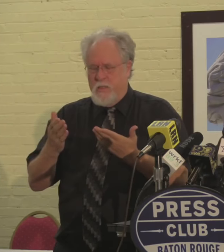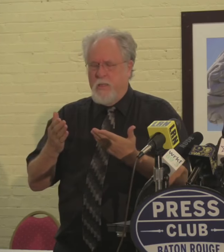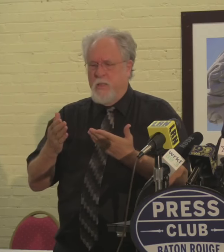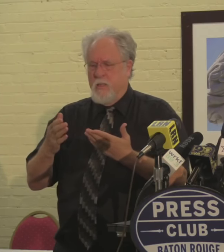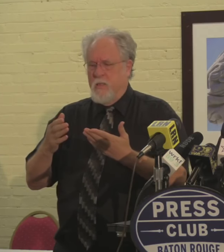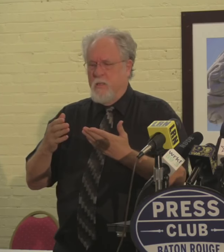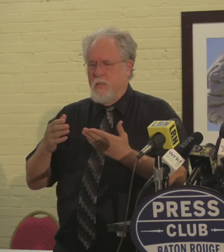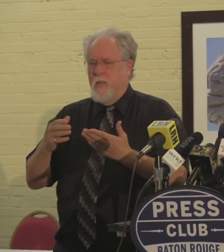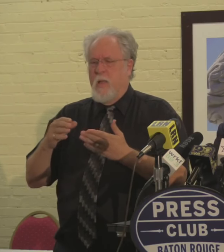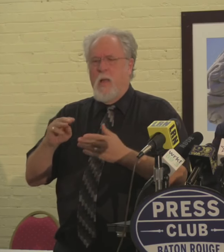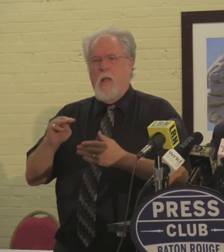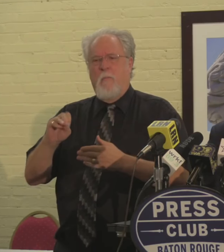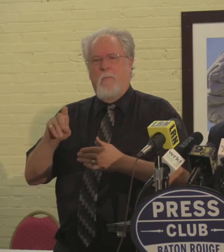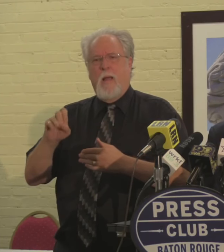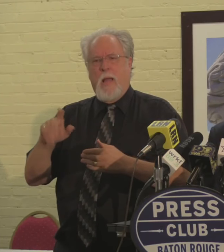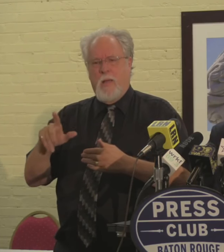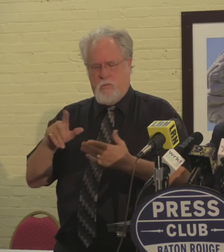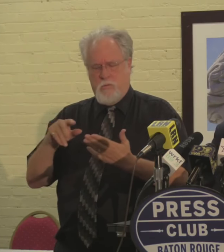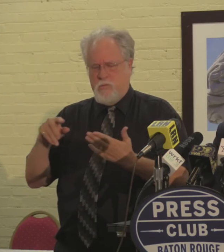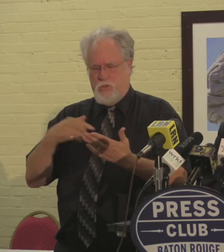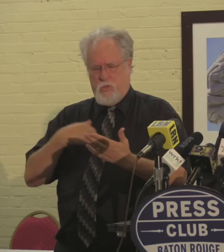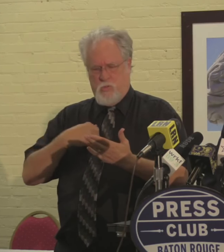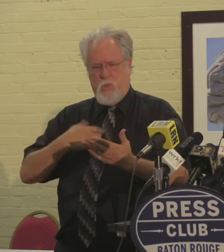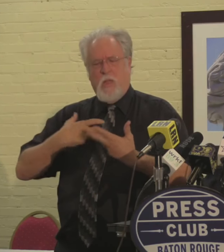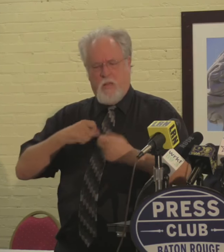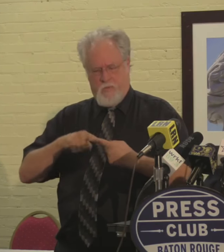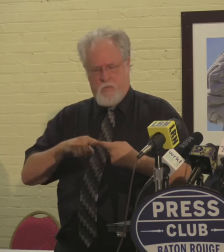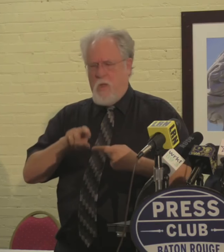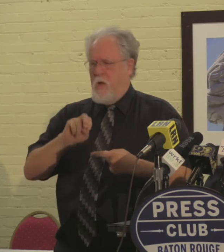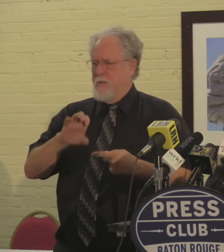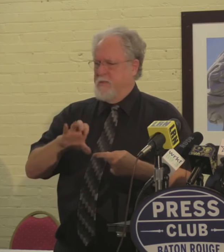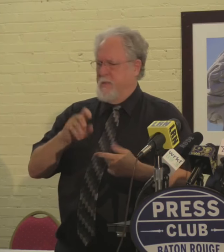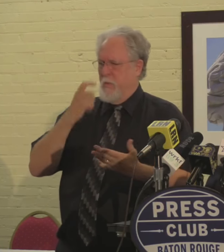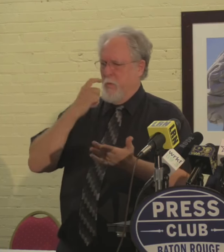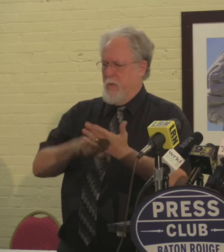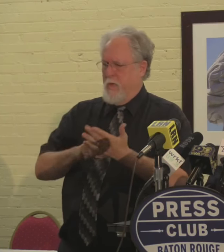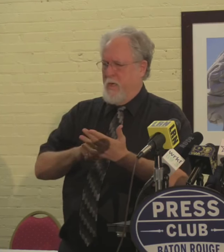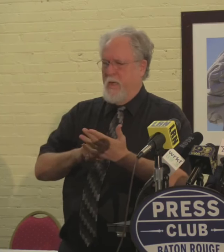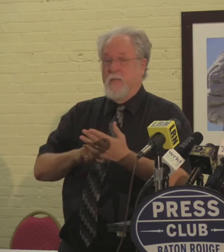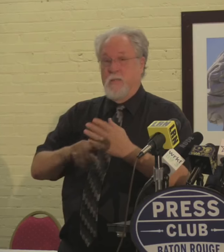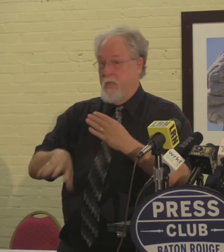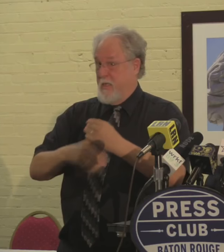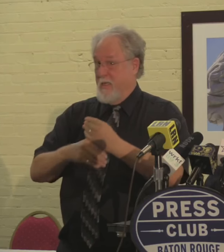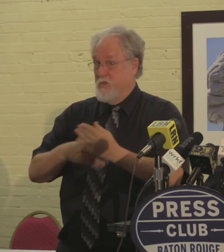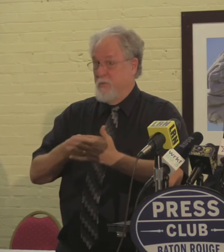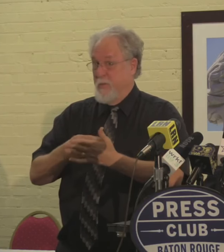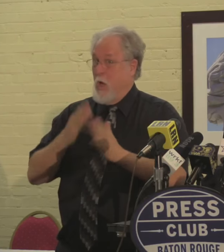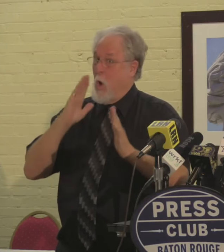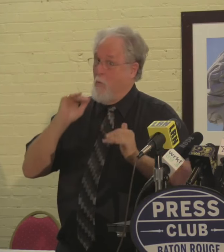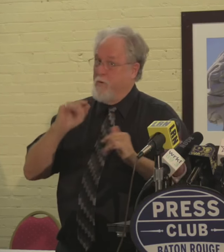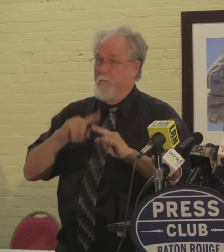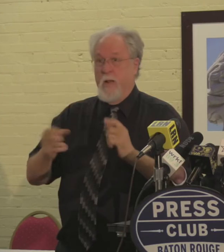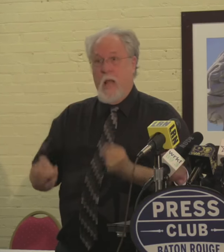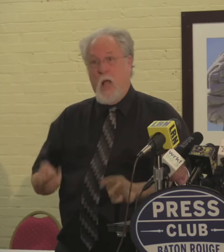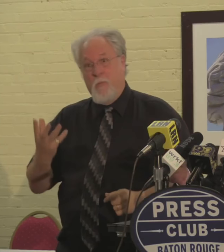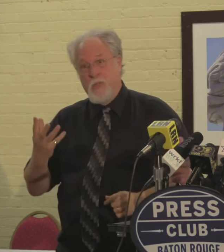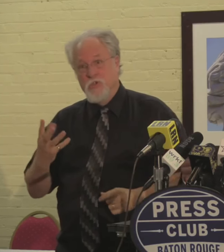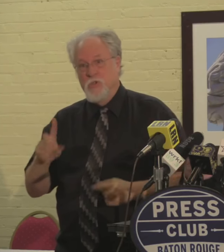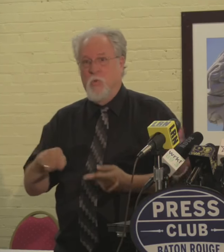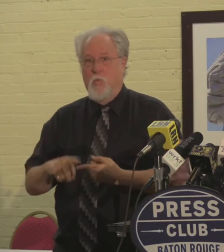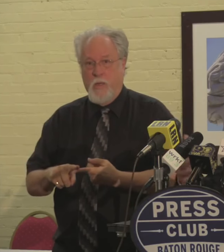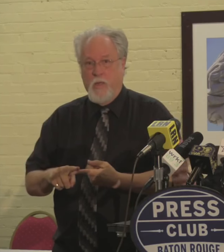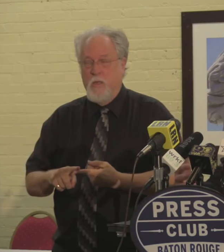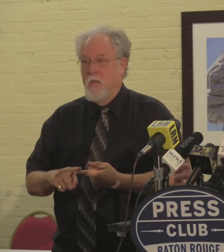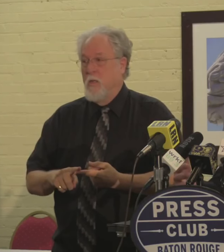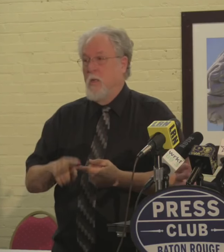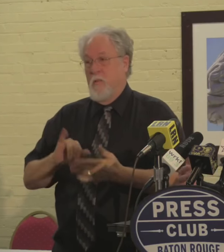confidence that REC will recognize additional revenue, hopefully, but how much and when,